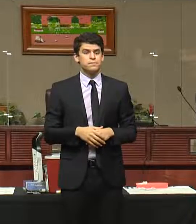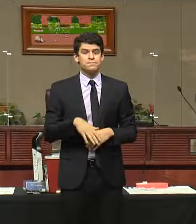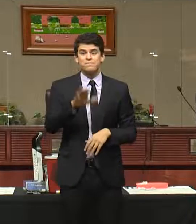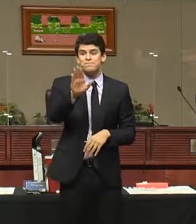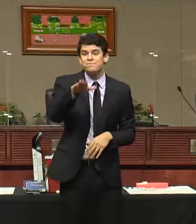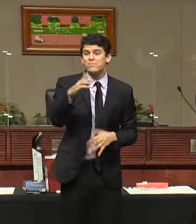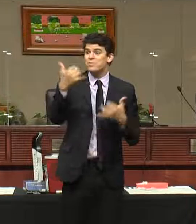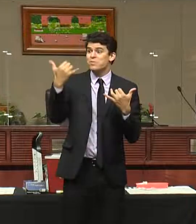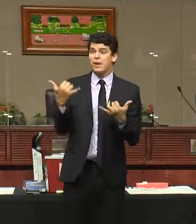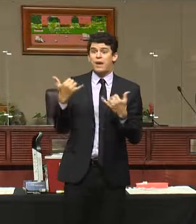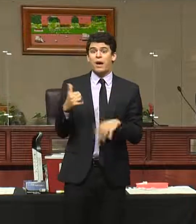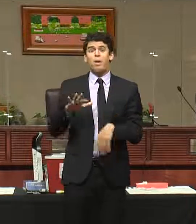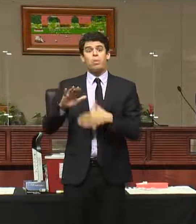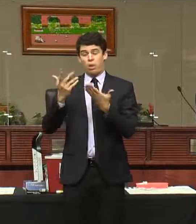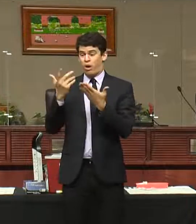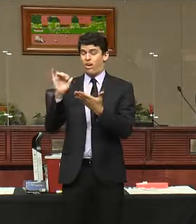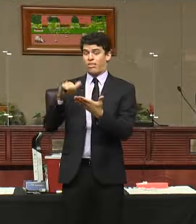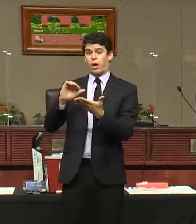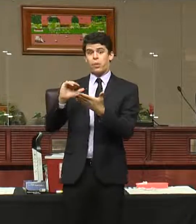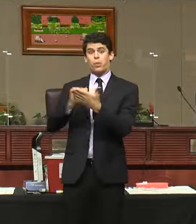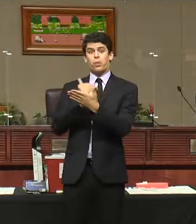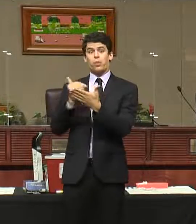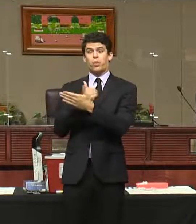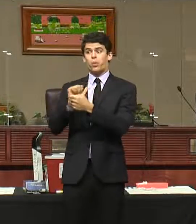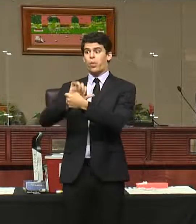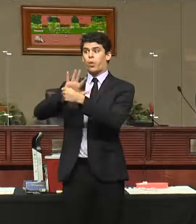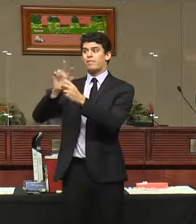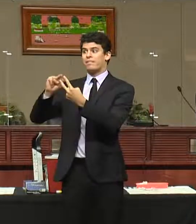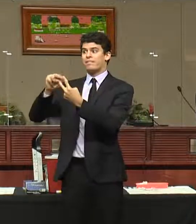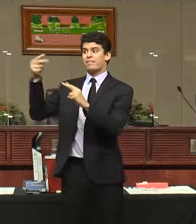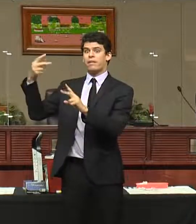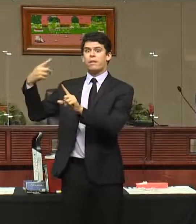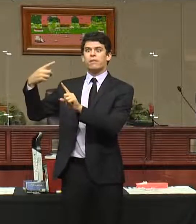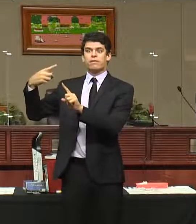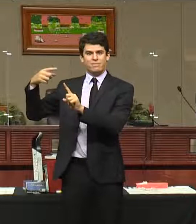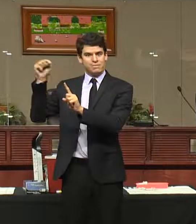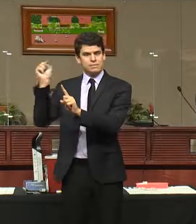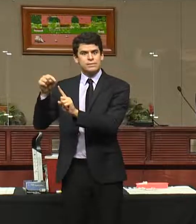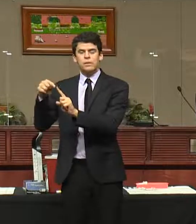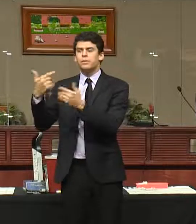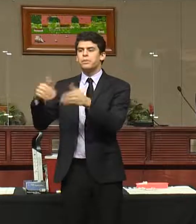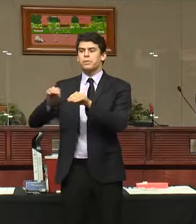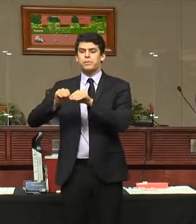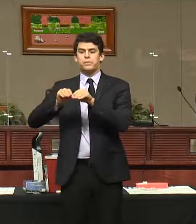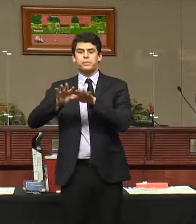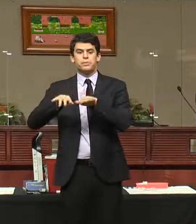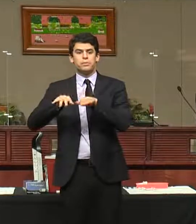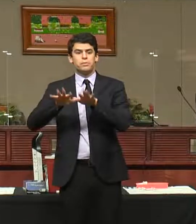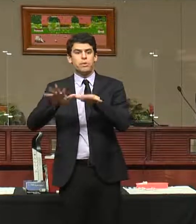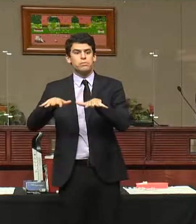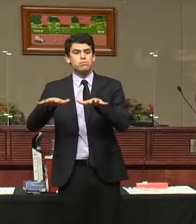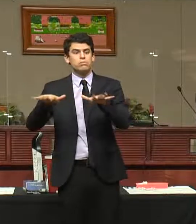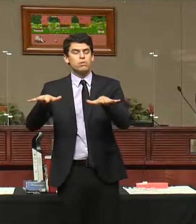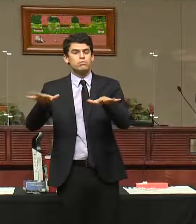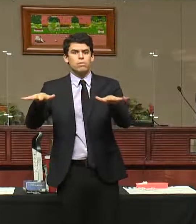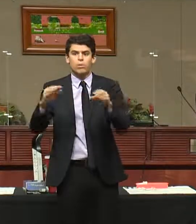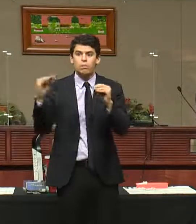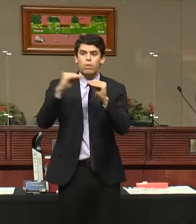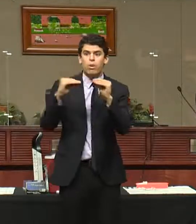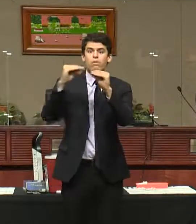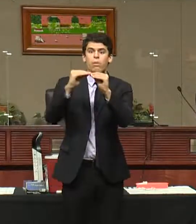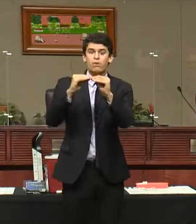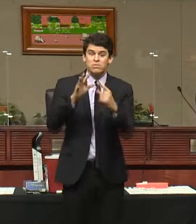variants and other variants are becoming predominant and prevalent in our population, especially in the younger segment of the population, should be